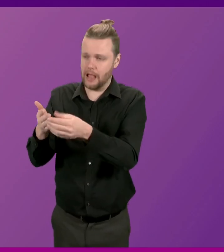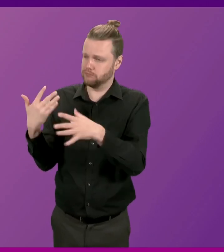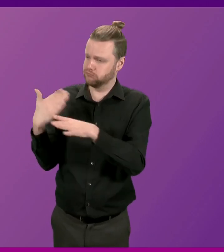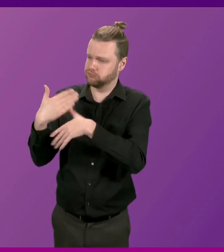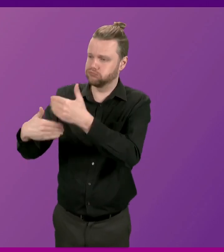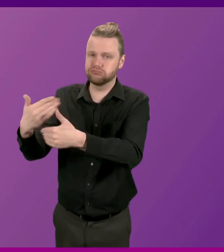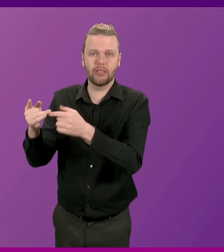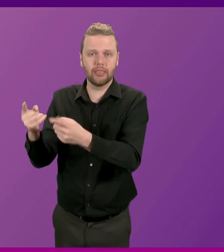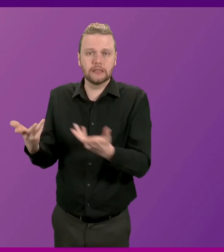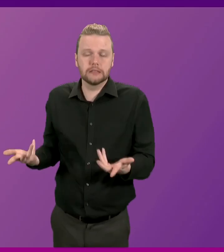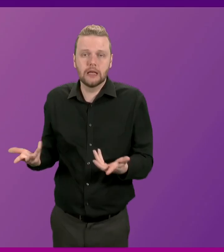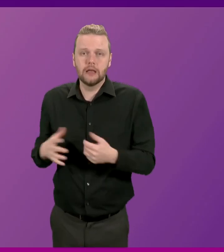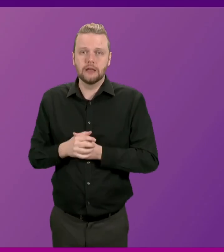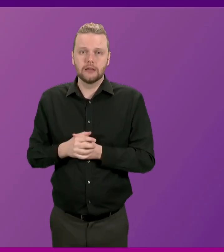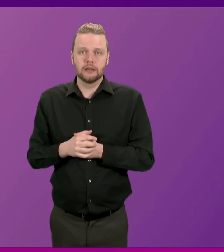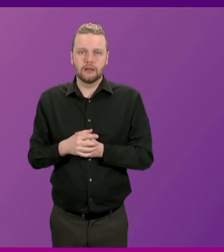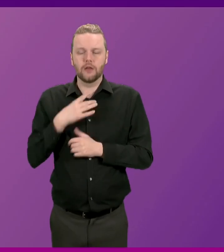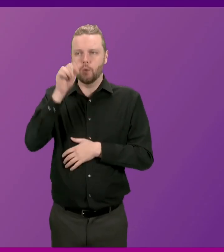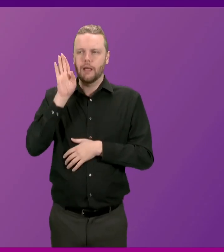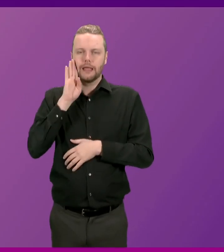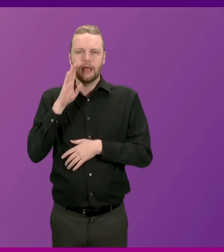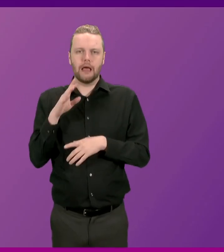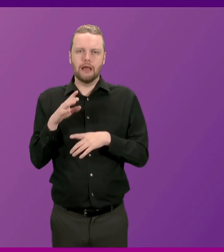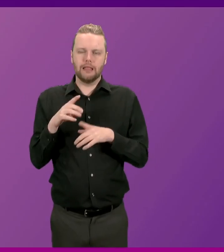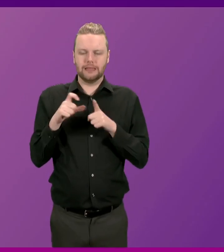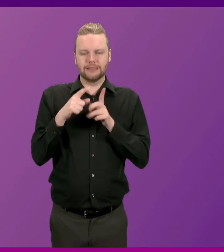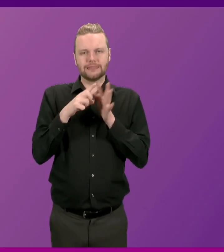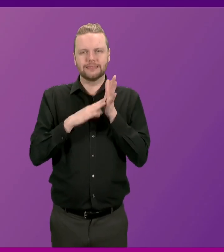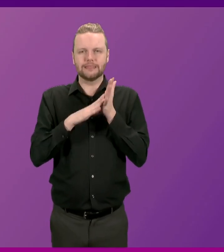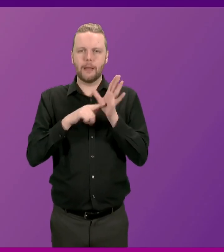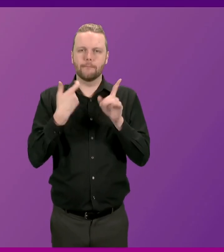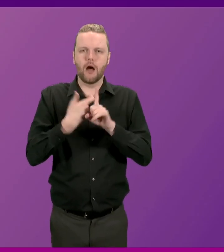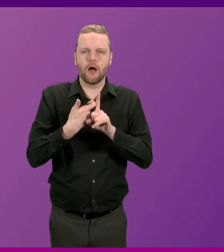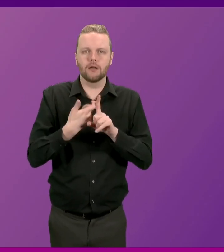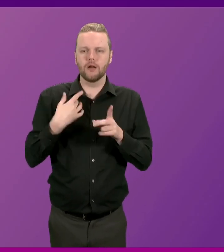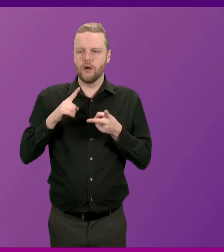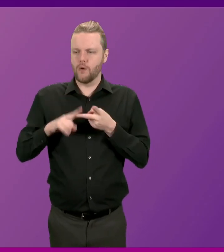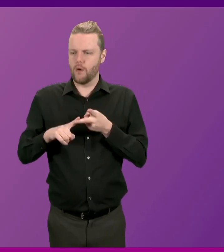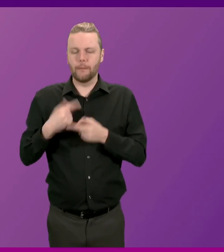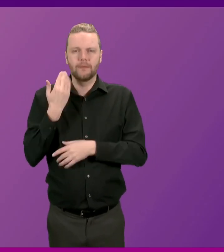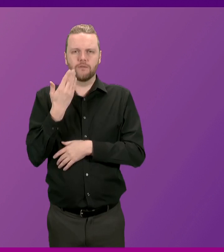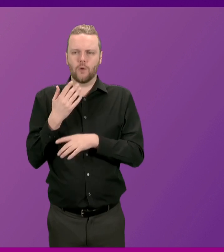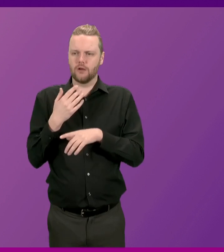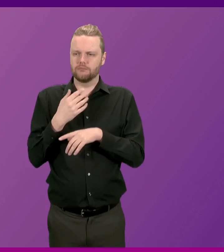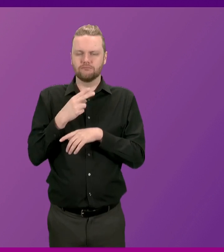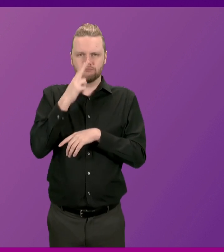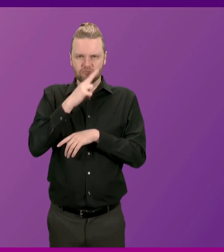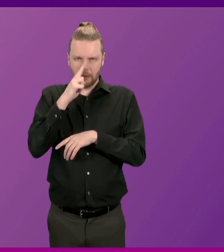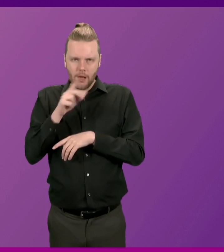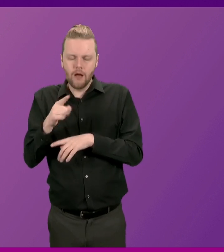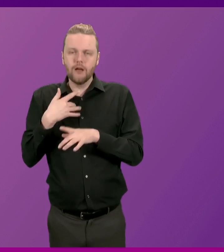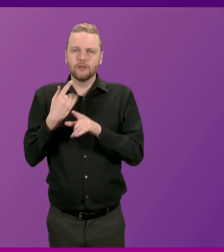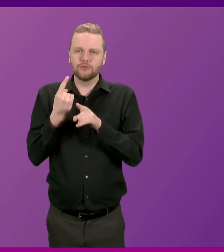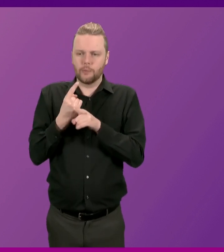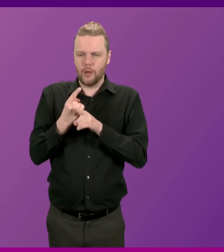whether, often we hear about Denmark. We've got the example earlier from Professor Napier, actually looking at